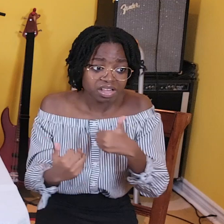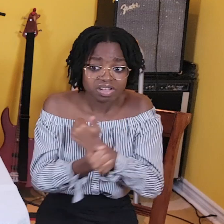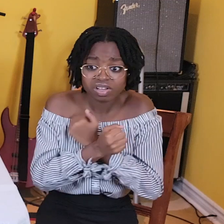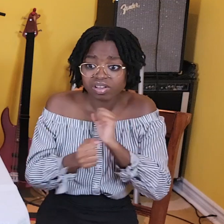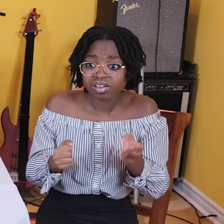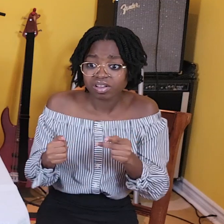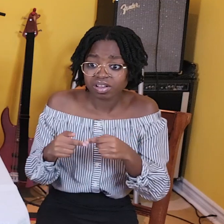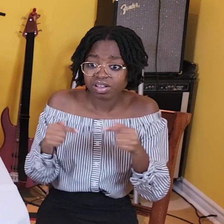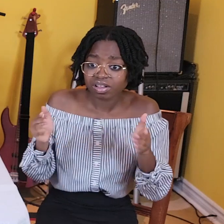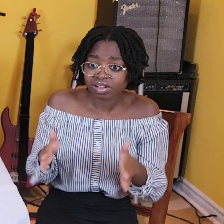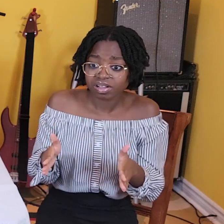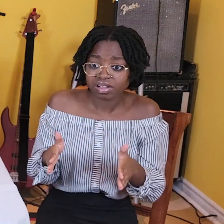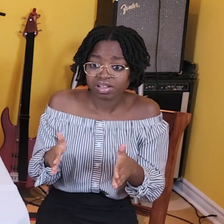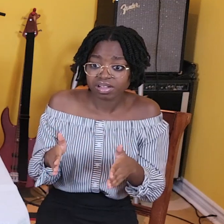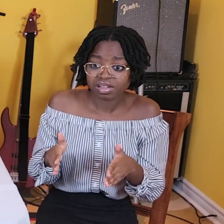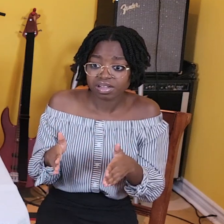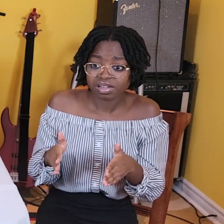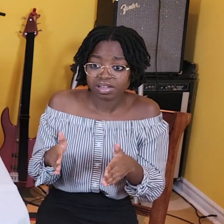said,